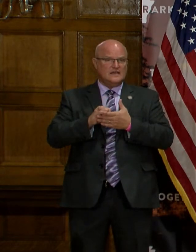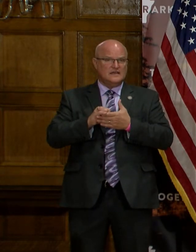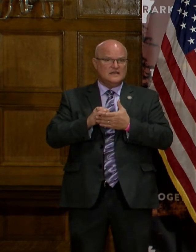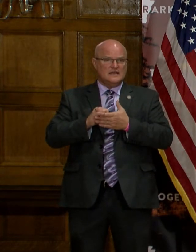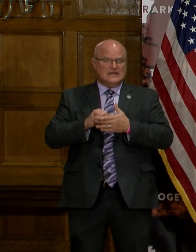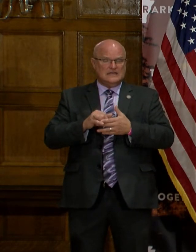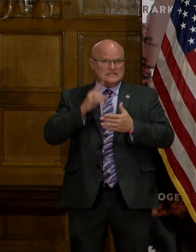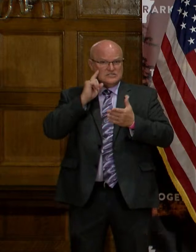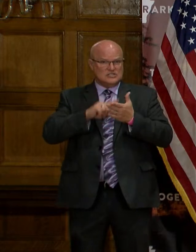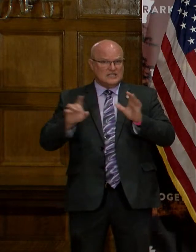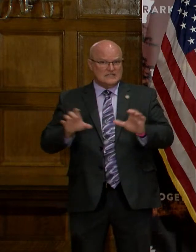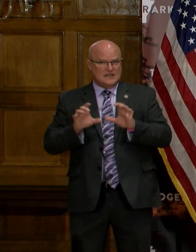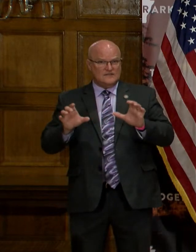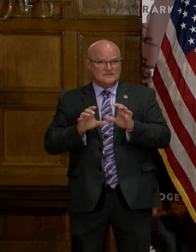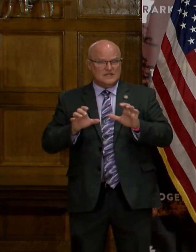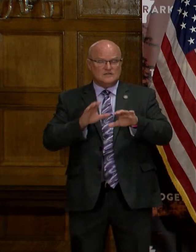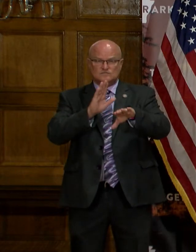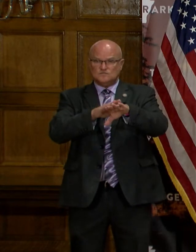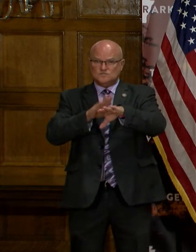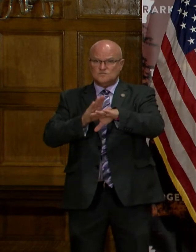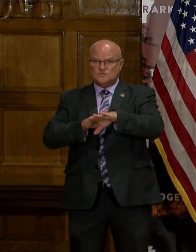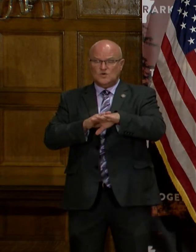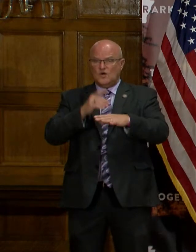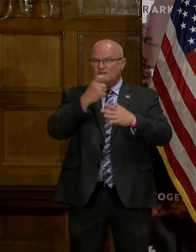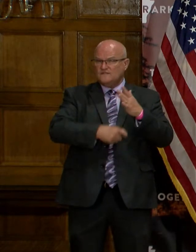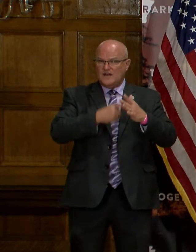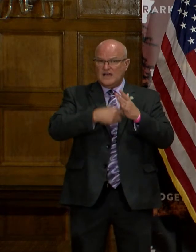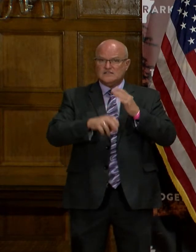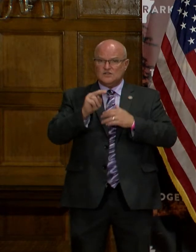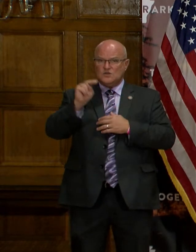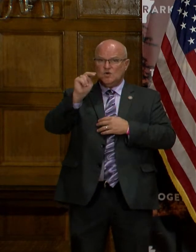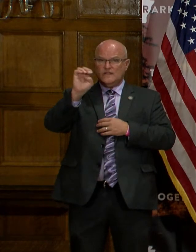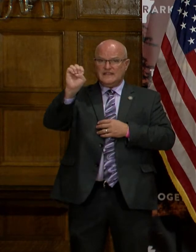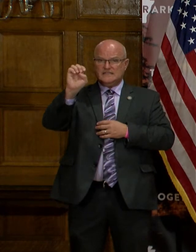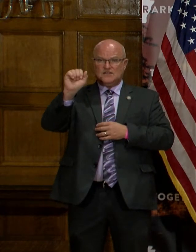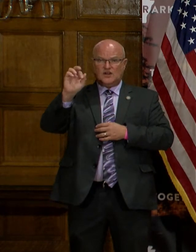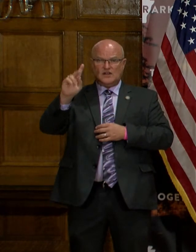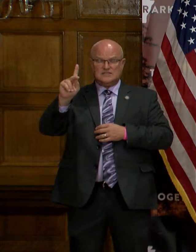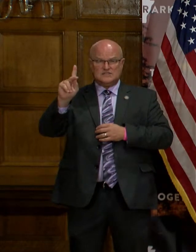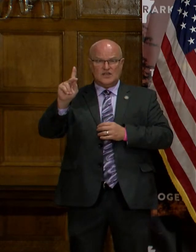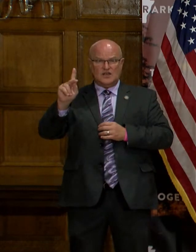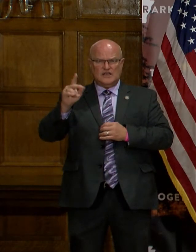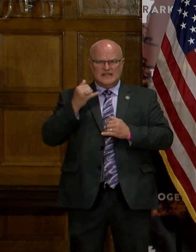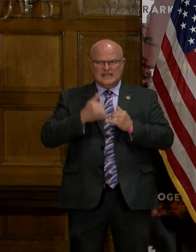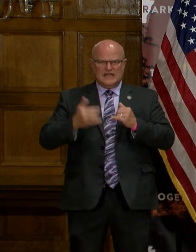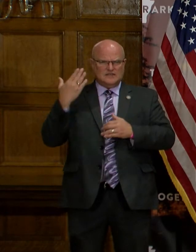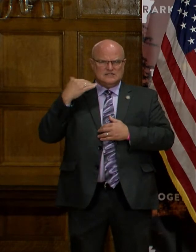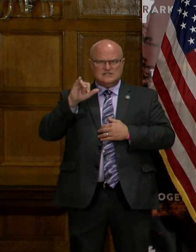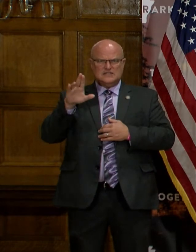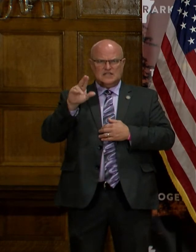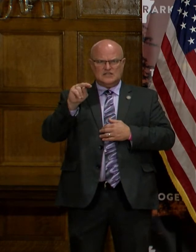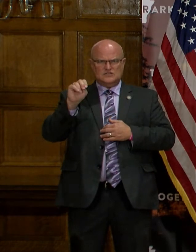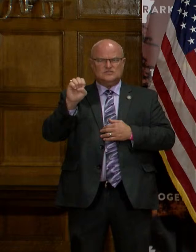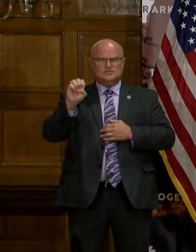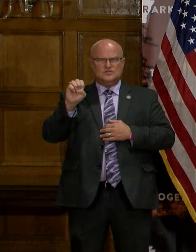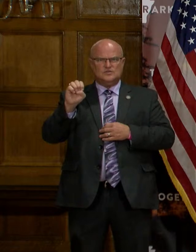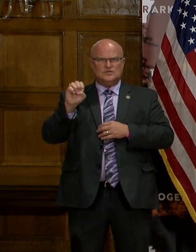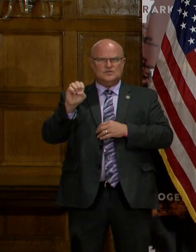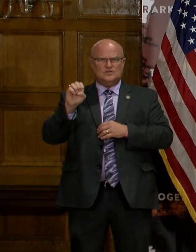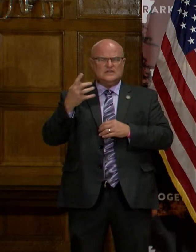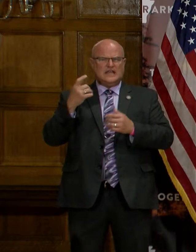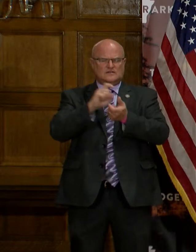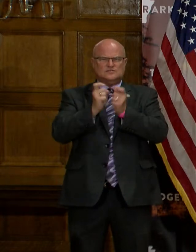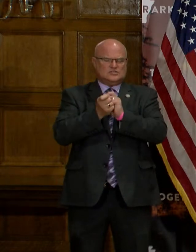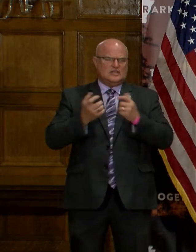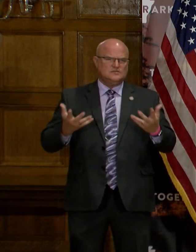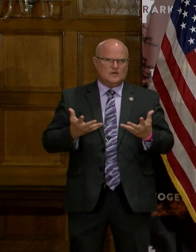done, written any warnings or fines in Northeast Arkansas. The last one was done in June. Why the change of pace all of a